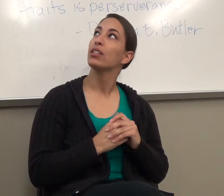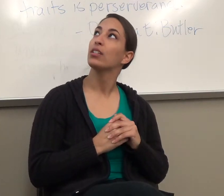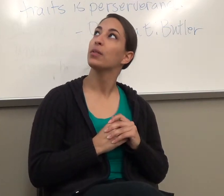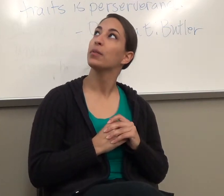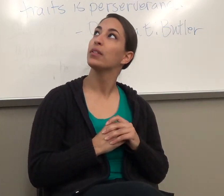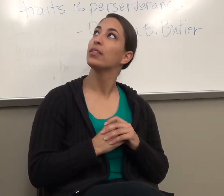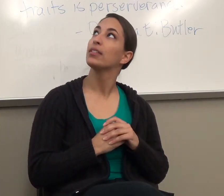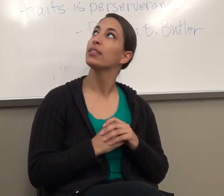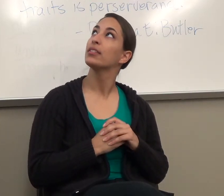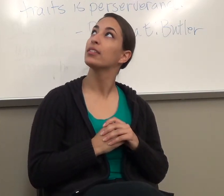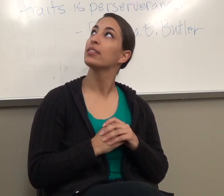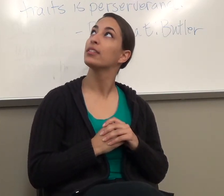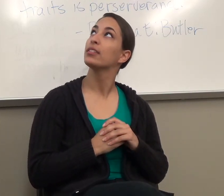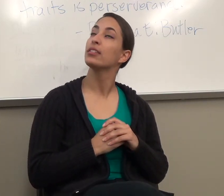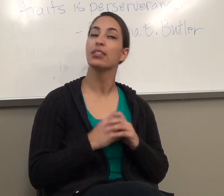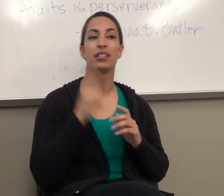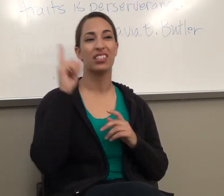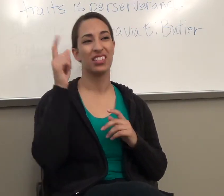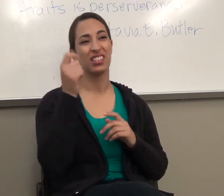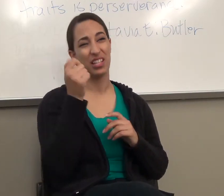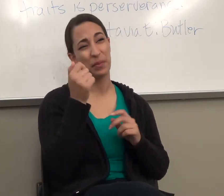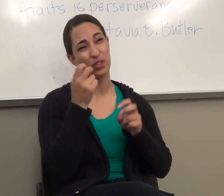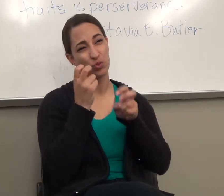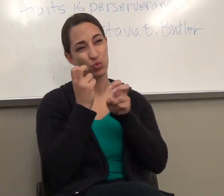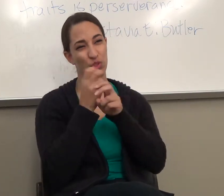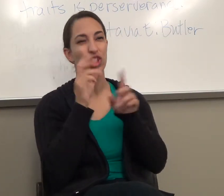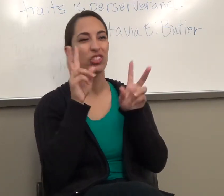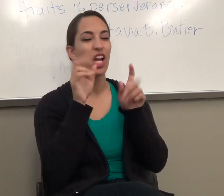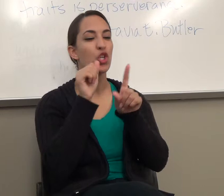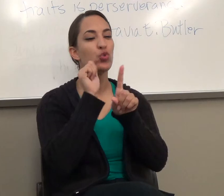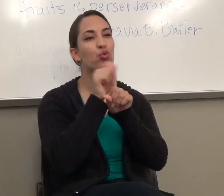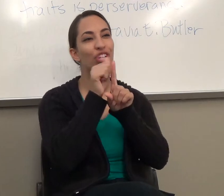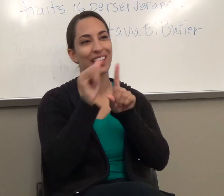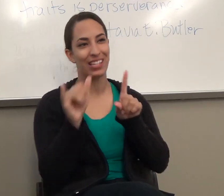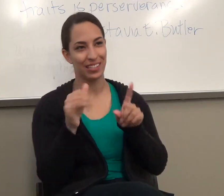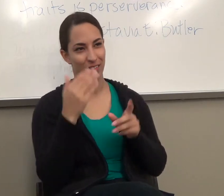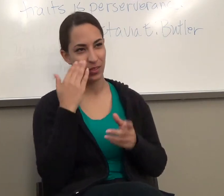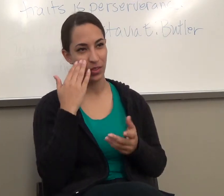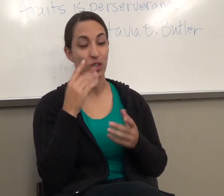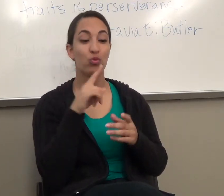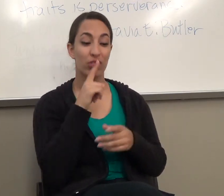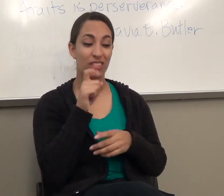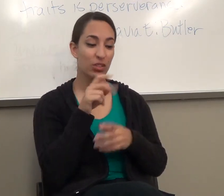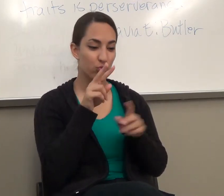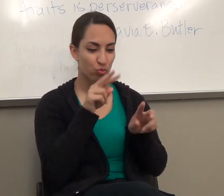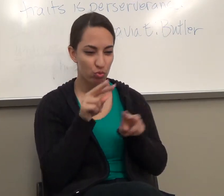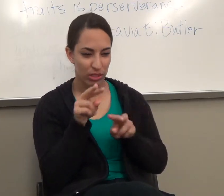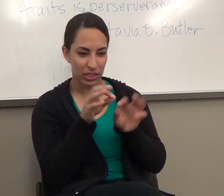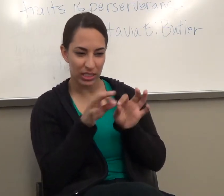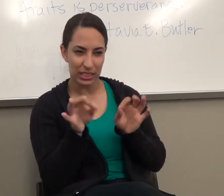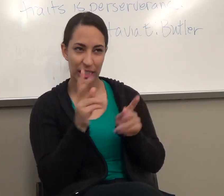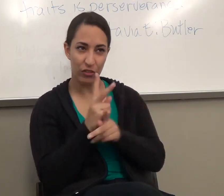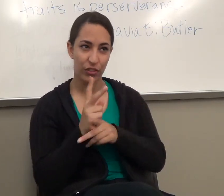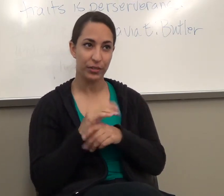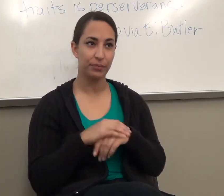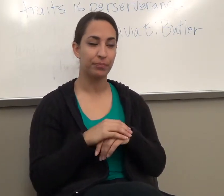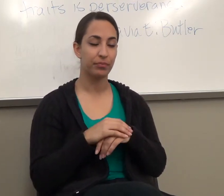And these are tricky. These are, you really have to read the sentence carefully. In the opening session, the